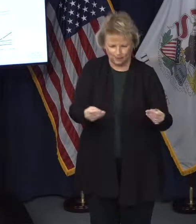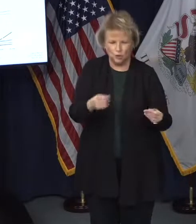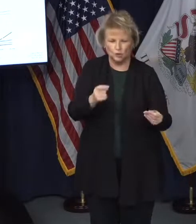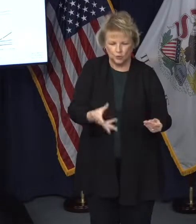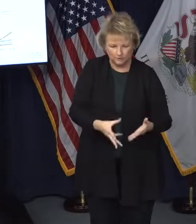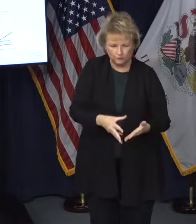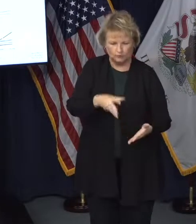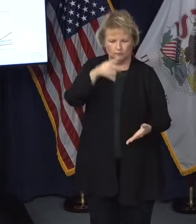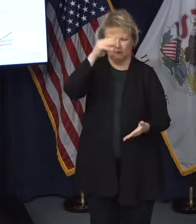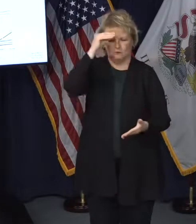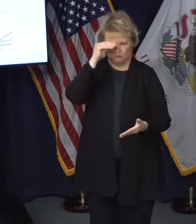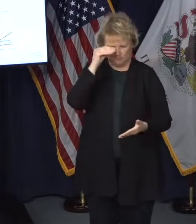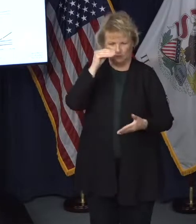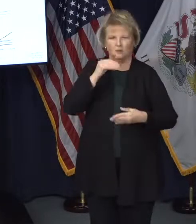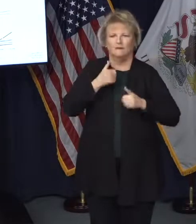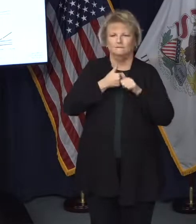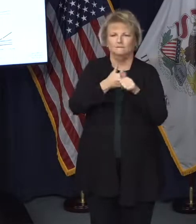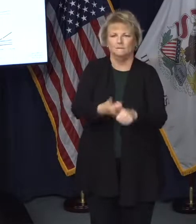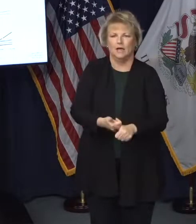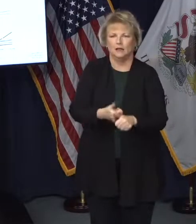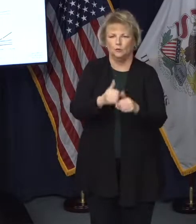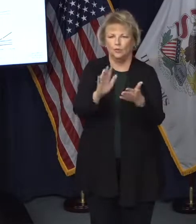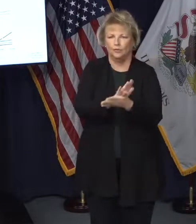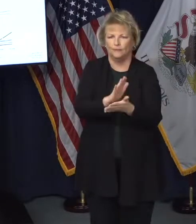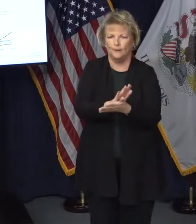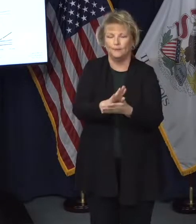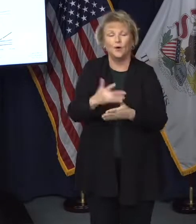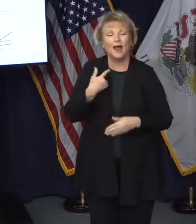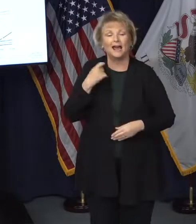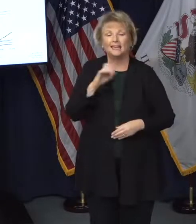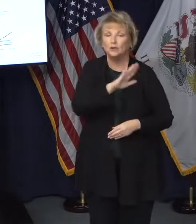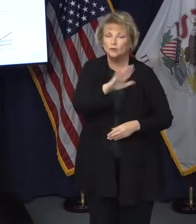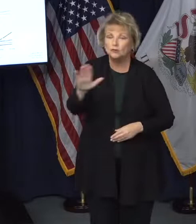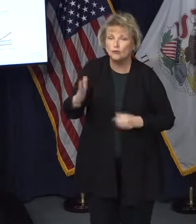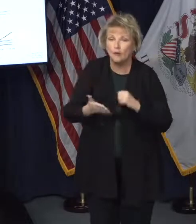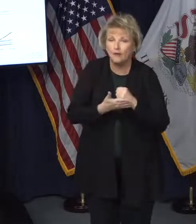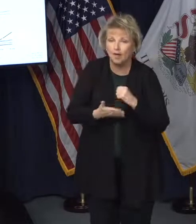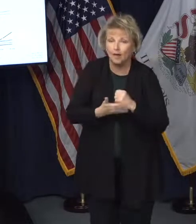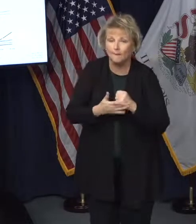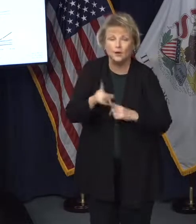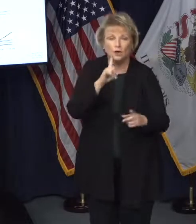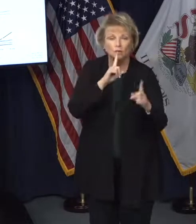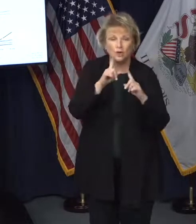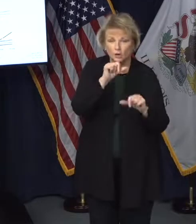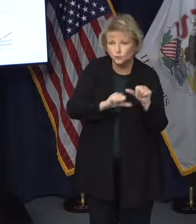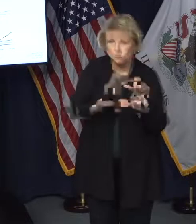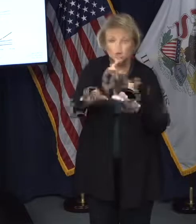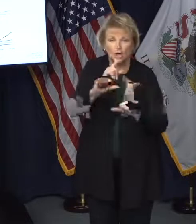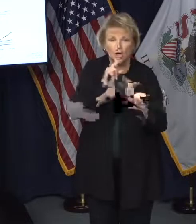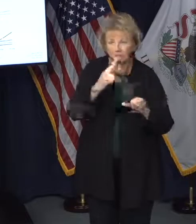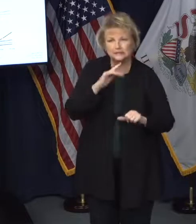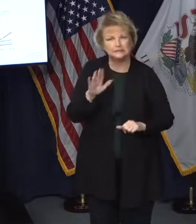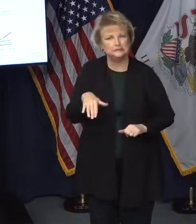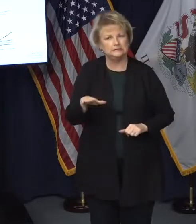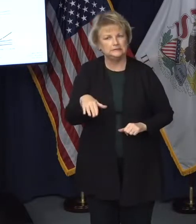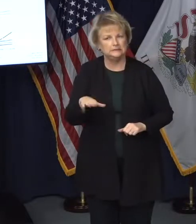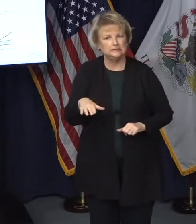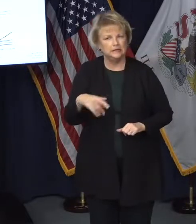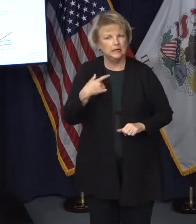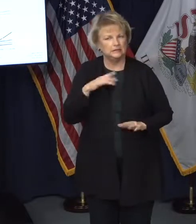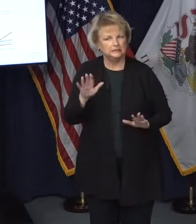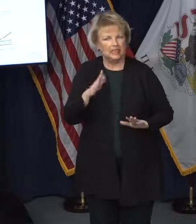the words by the people of Illinois. And so I need everybody's help talking to one another. We really need to